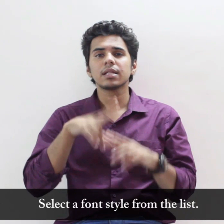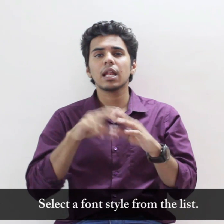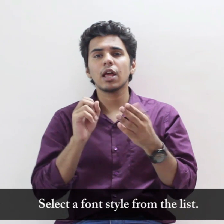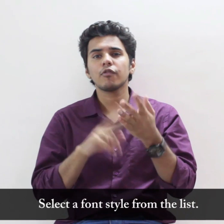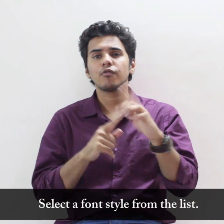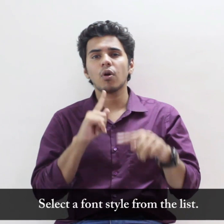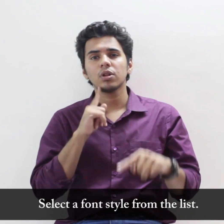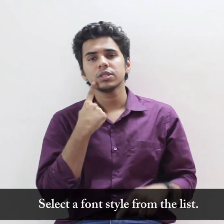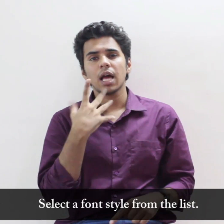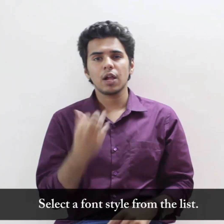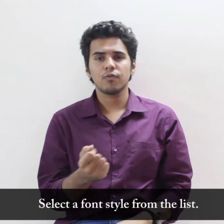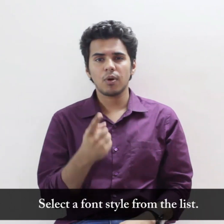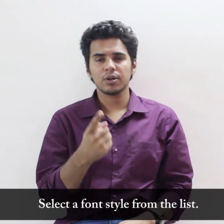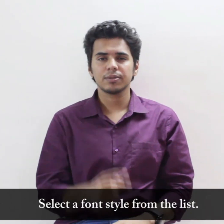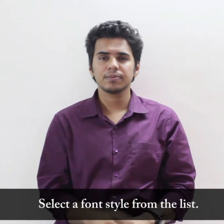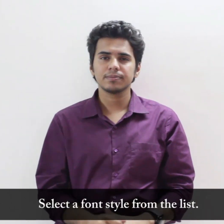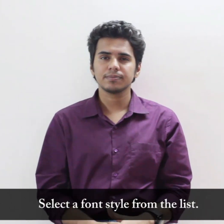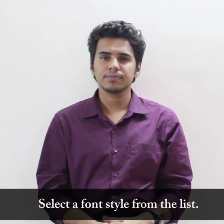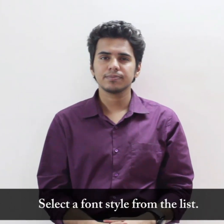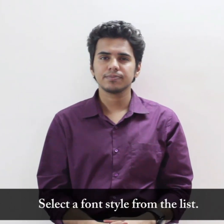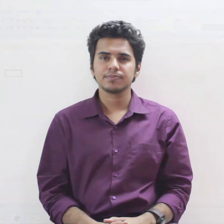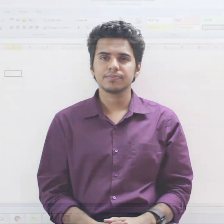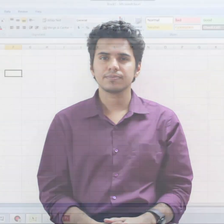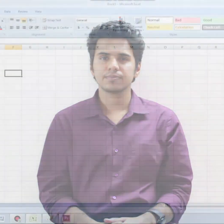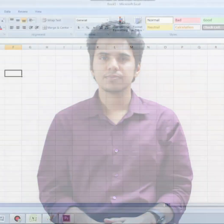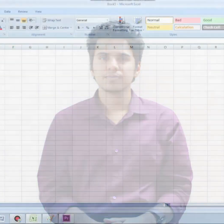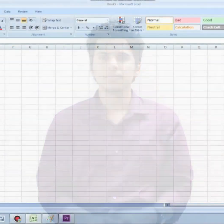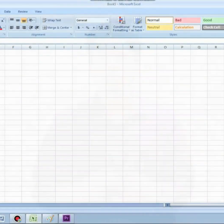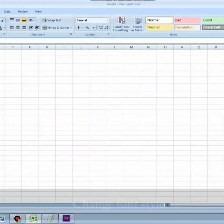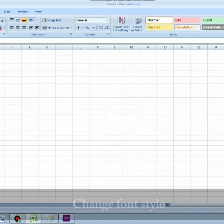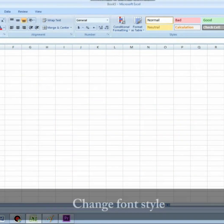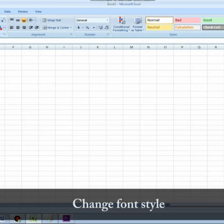Step 3. Select a font style from the list.